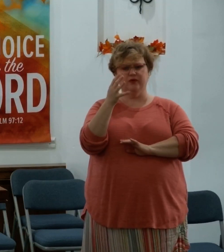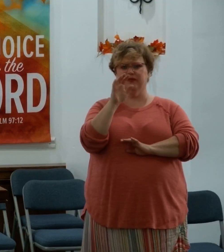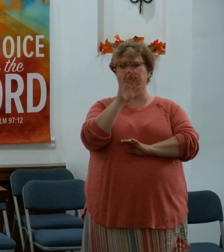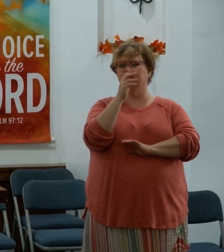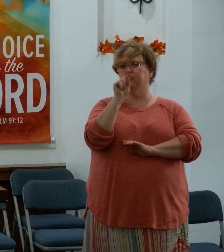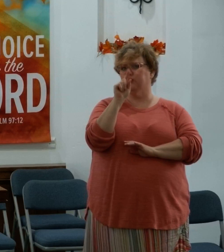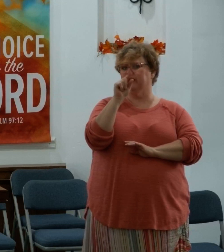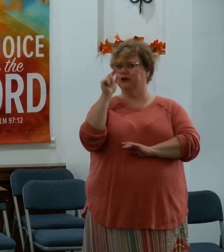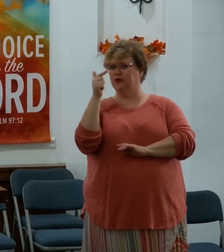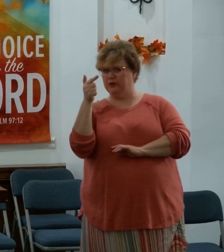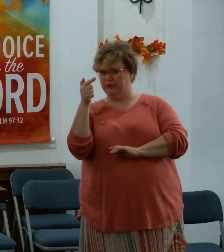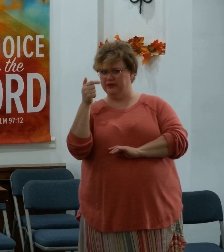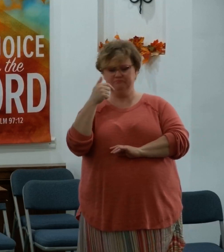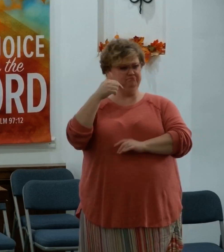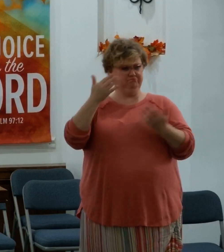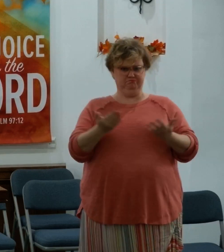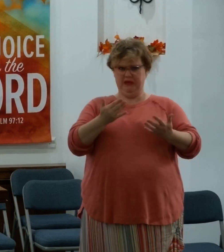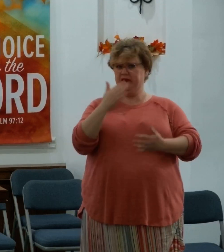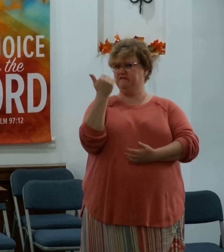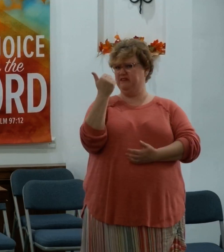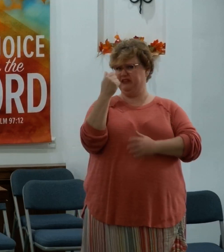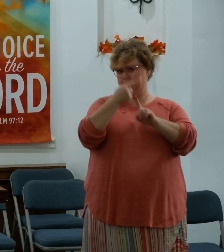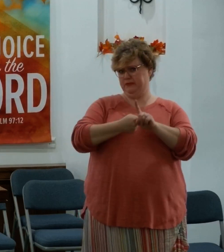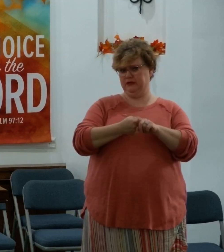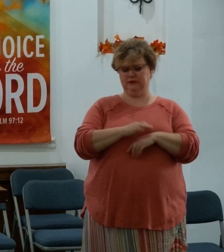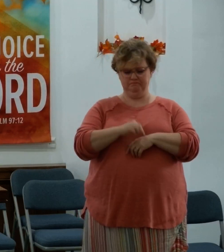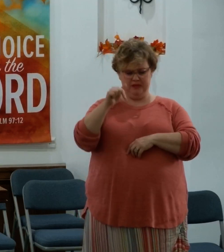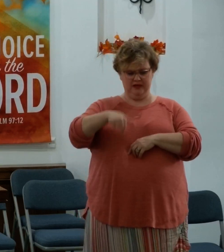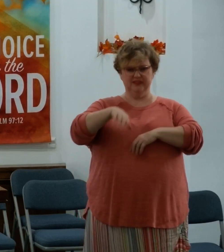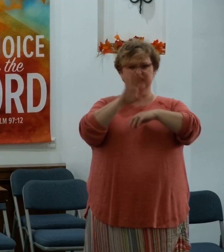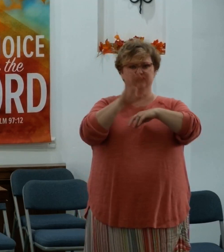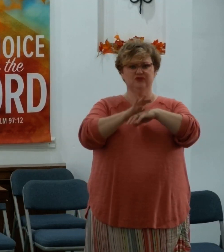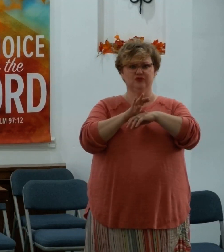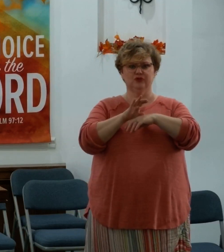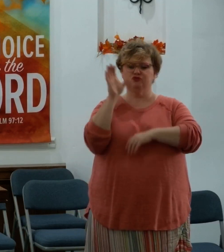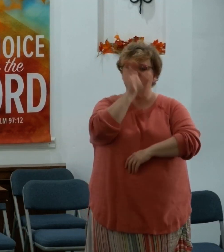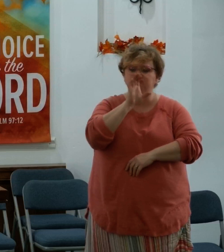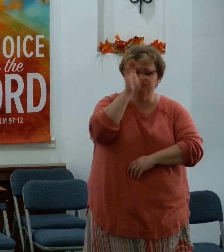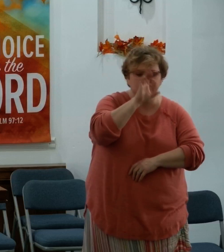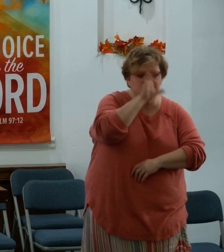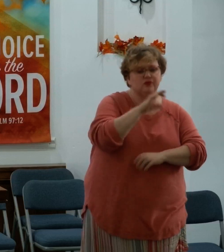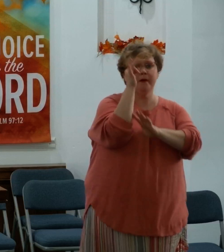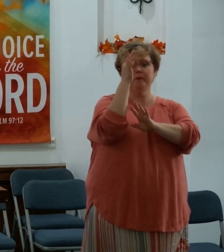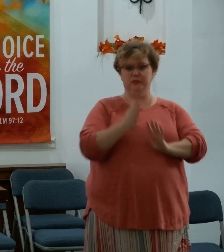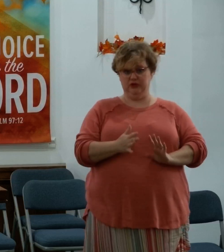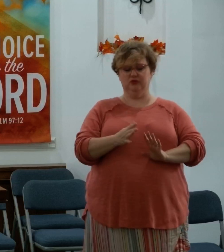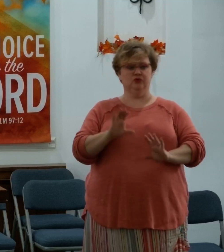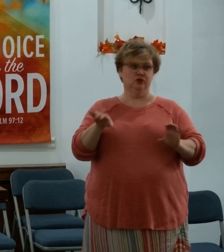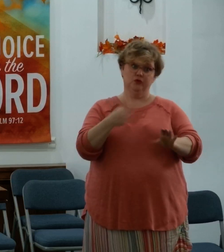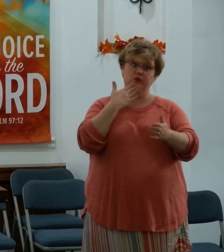months. This church formed a pastor search committee who has done a very good job, in my